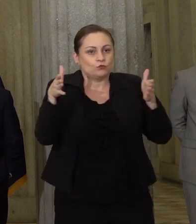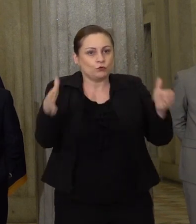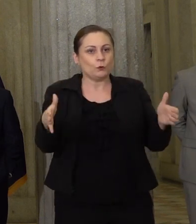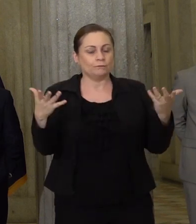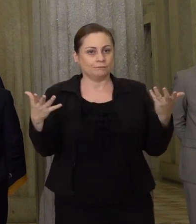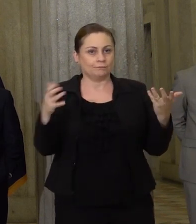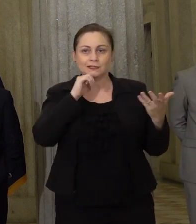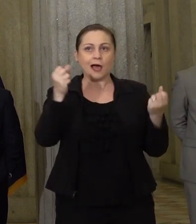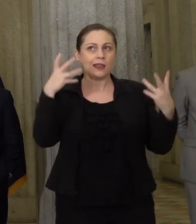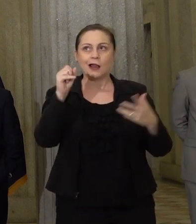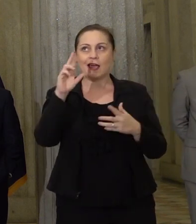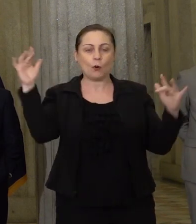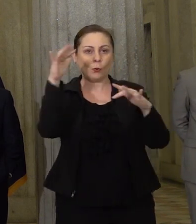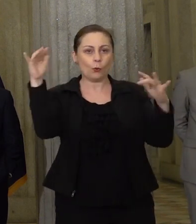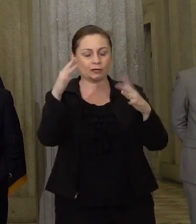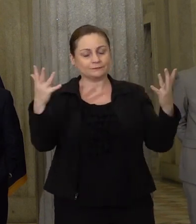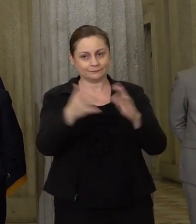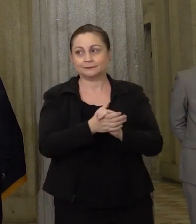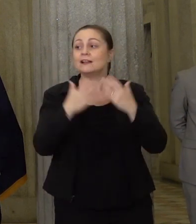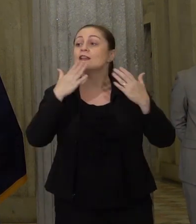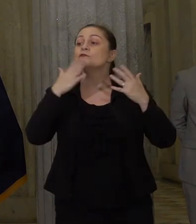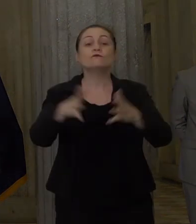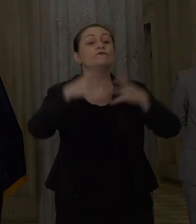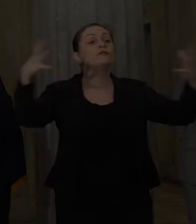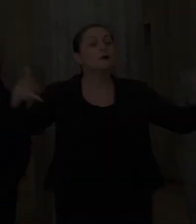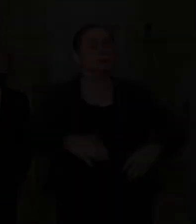environment for an extended period of time. Thank you very much.